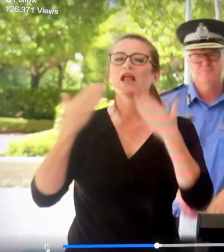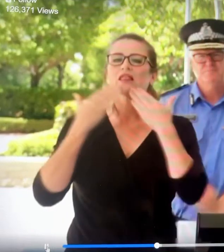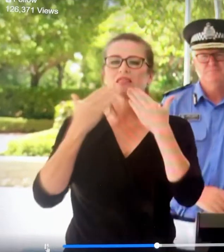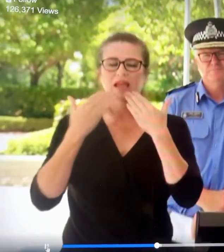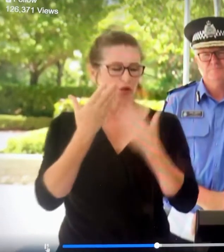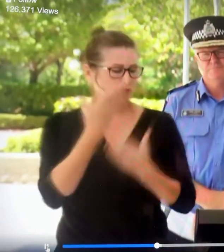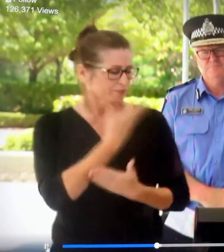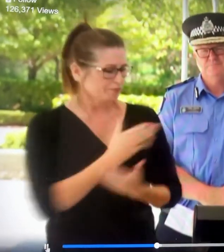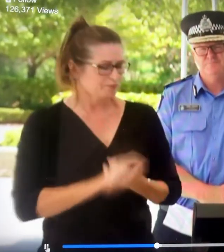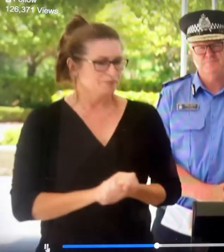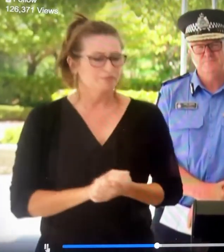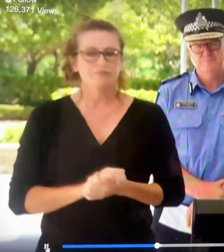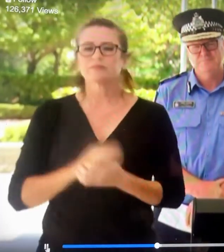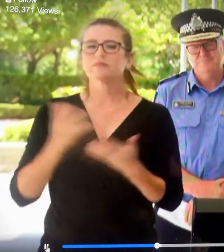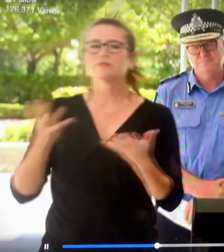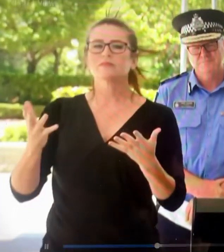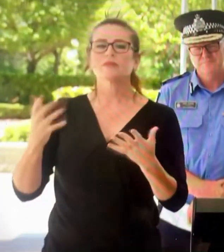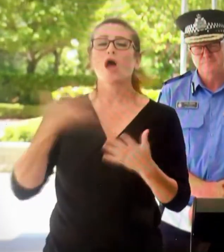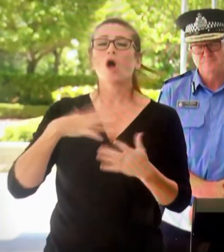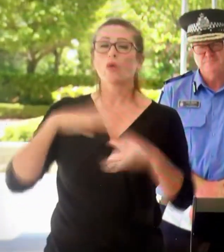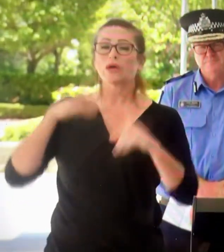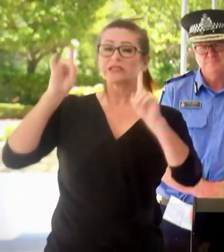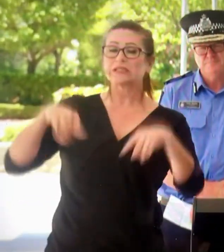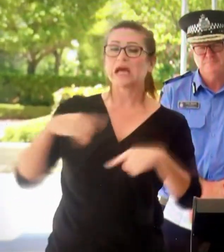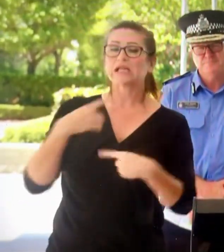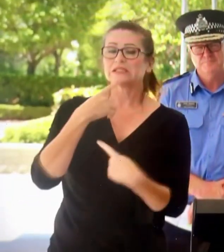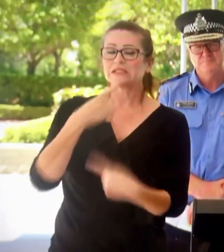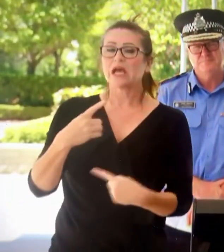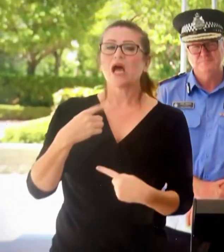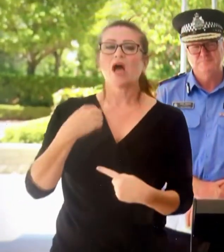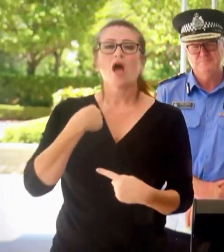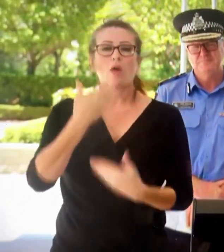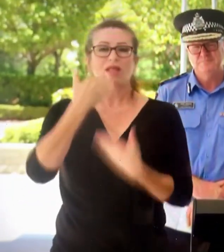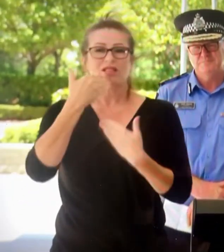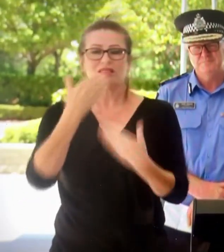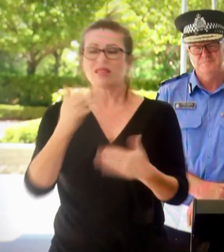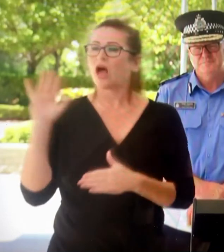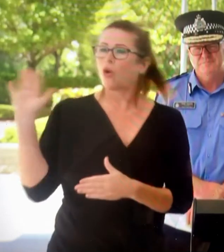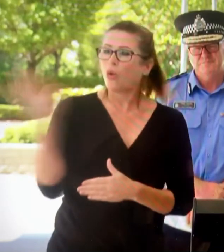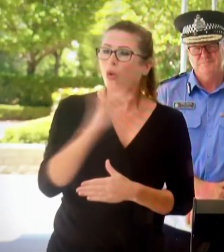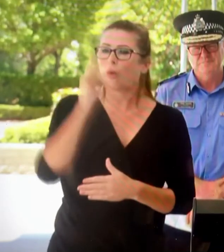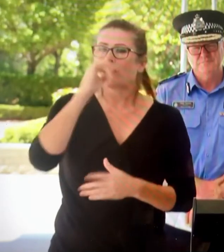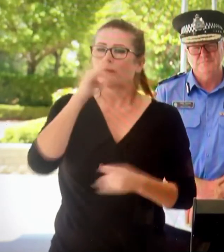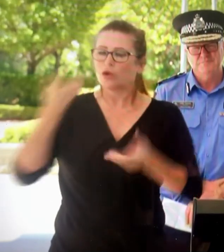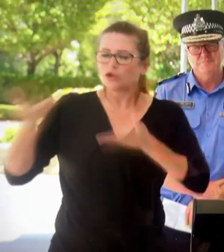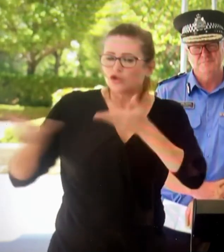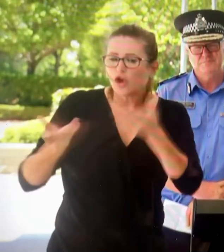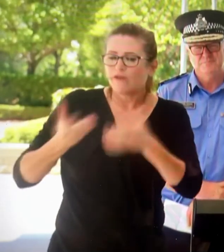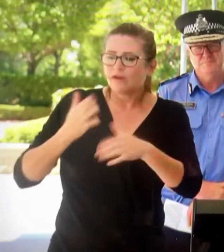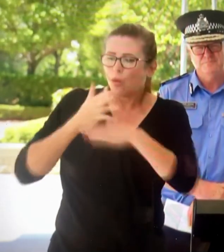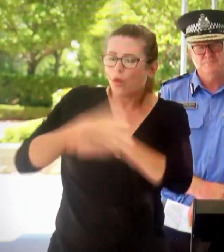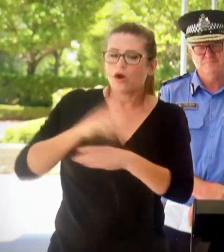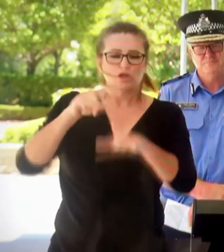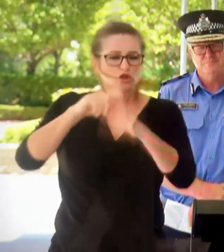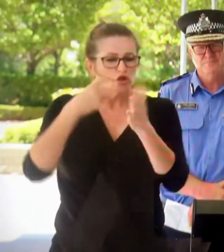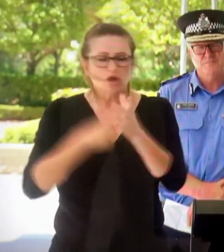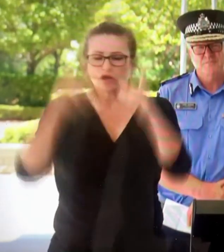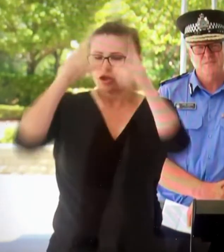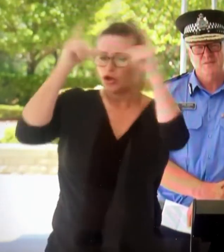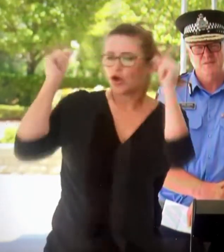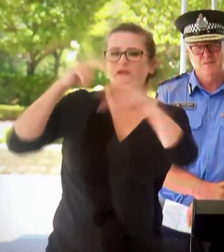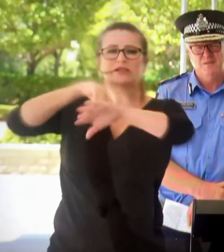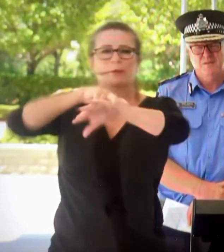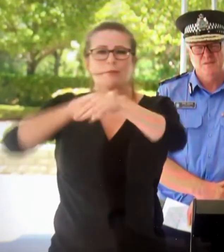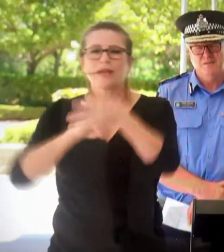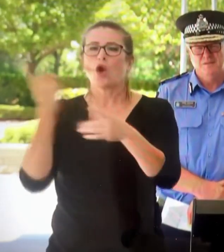very much, Premier and Commissioner. Let me too start by thanking all of our essential service workers, doctors, nurses, police and